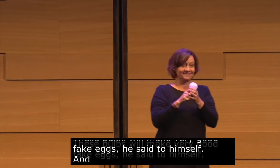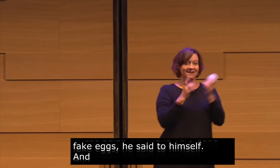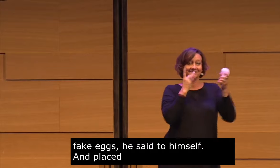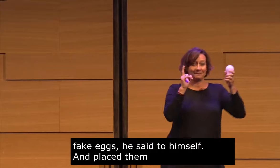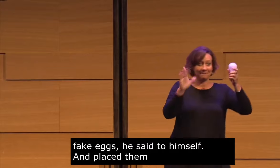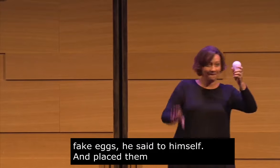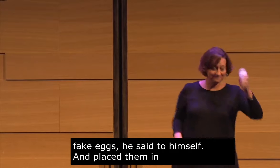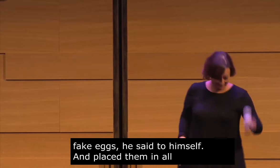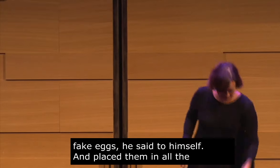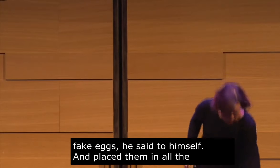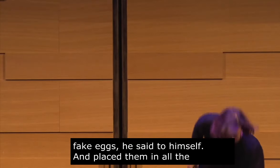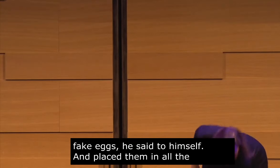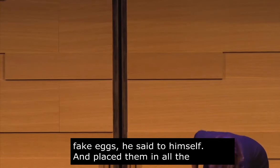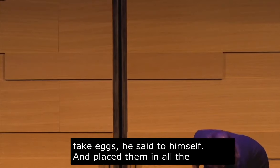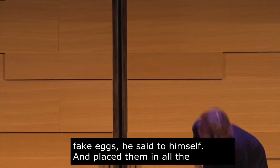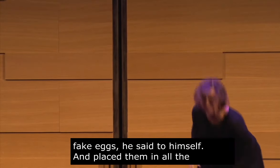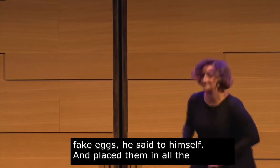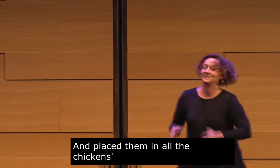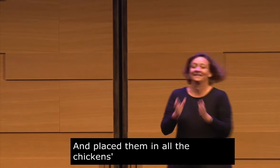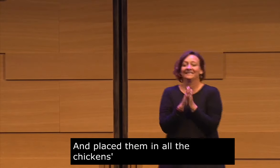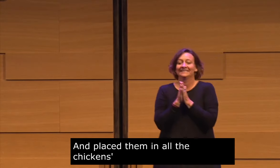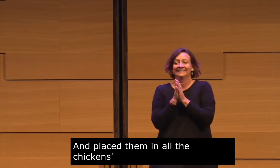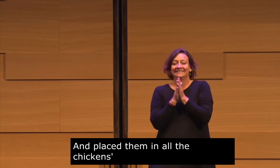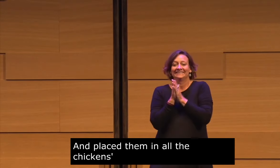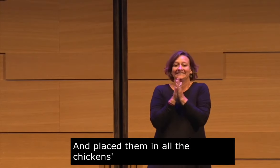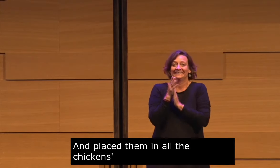and place them in all the chickens' nests.